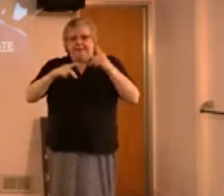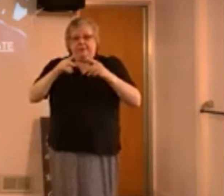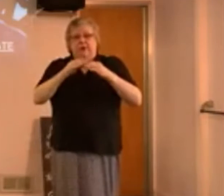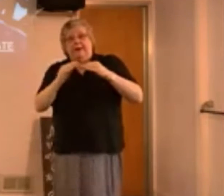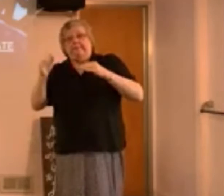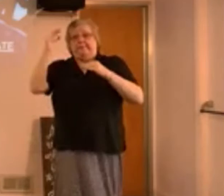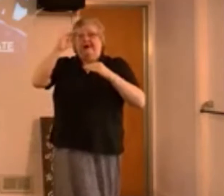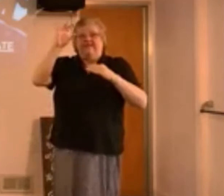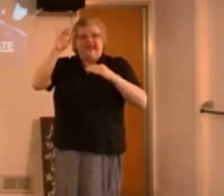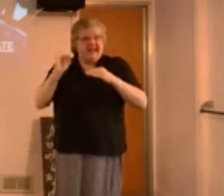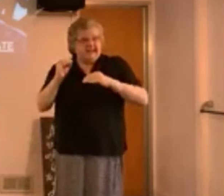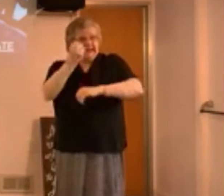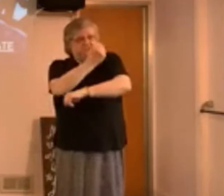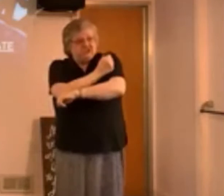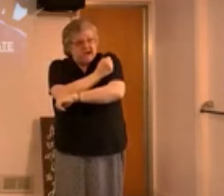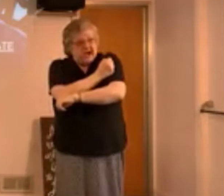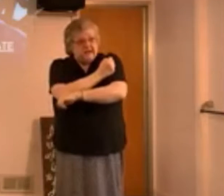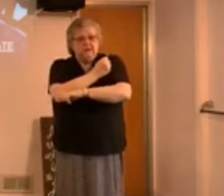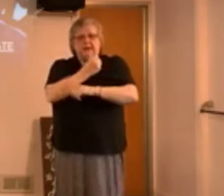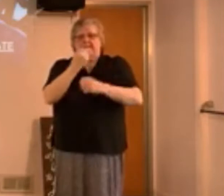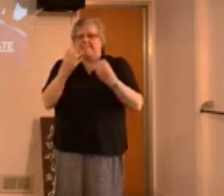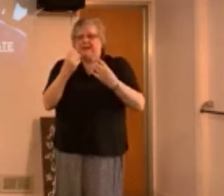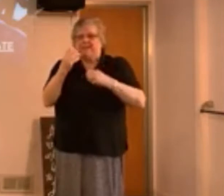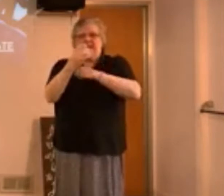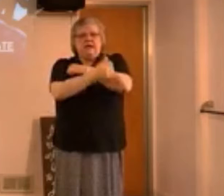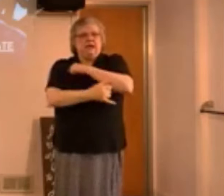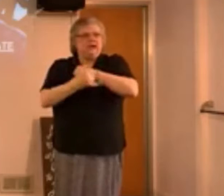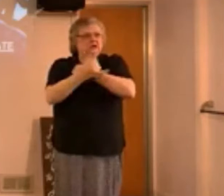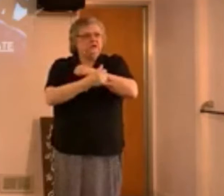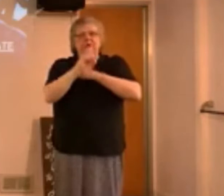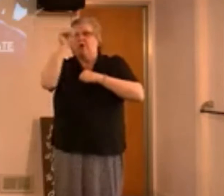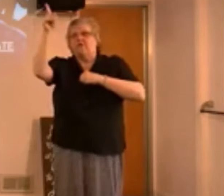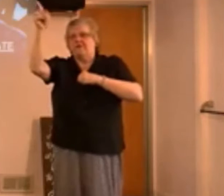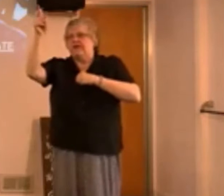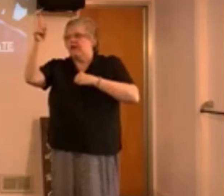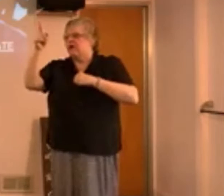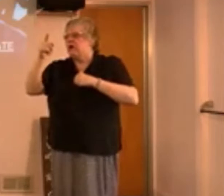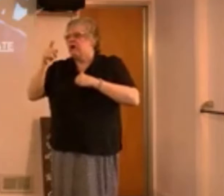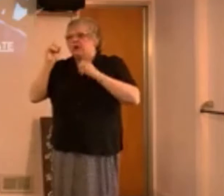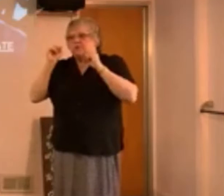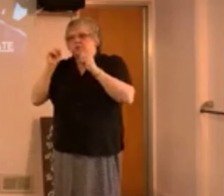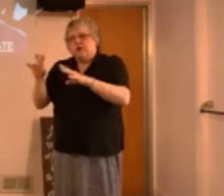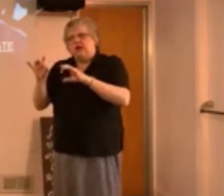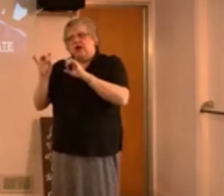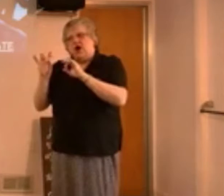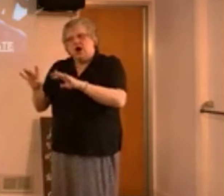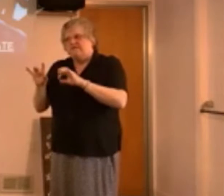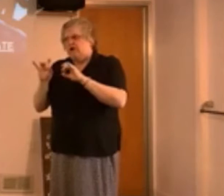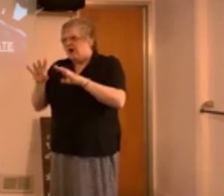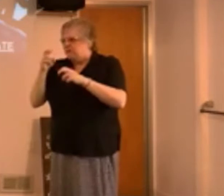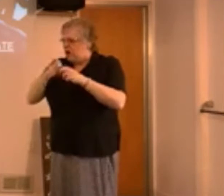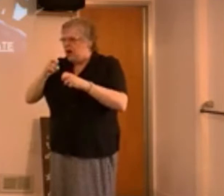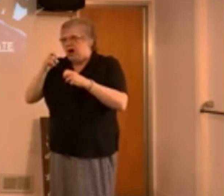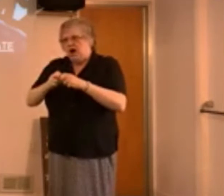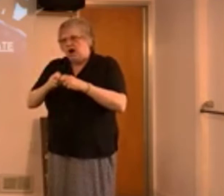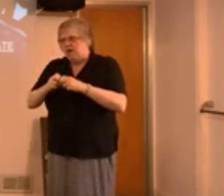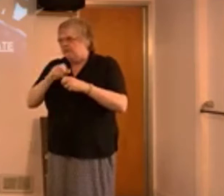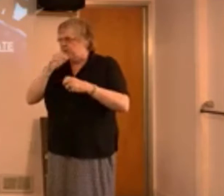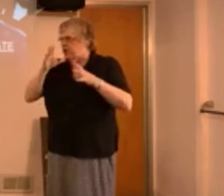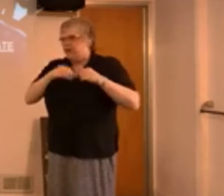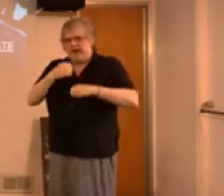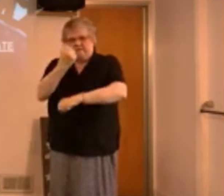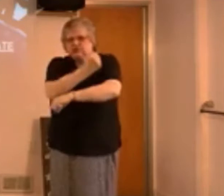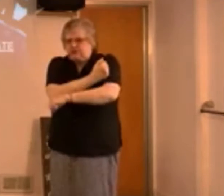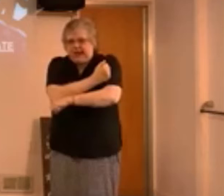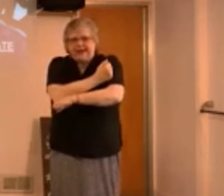70. They're on severe lockdowns. We had nothing like what they've seen in other places in the world. We also have greater access to